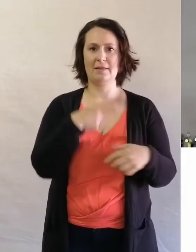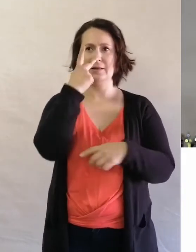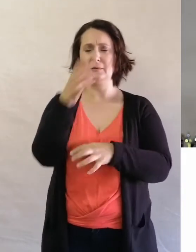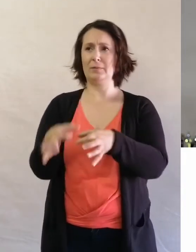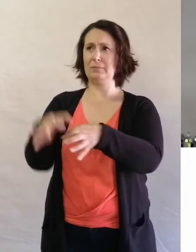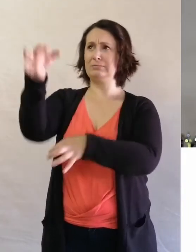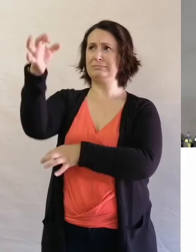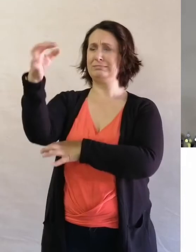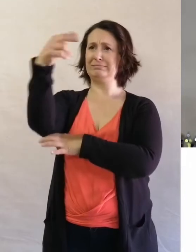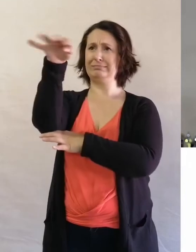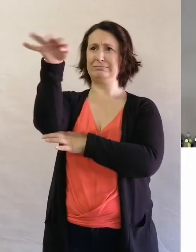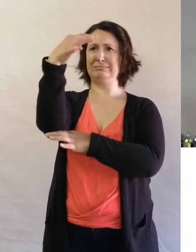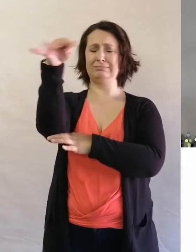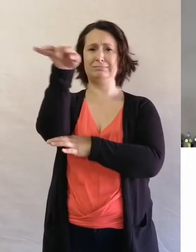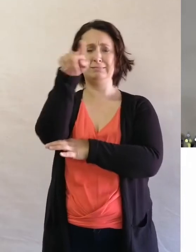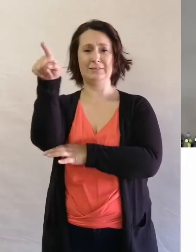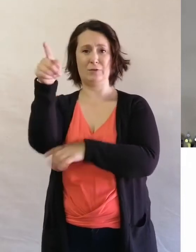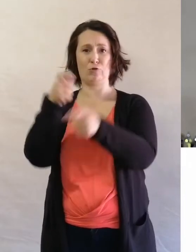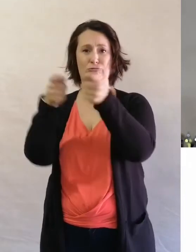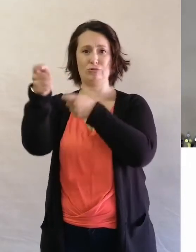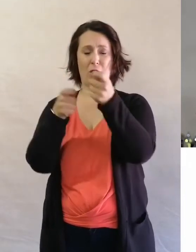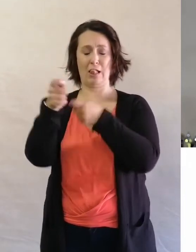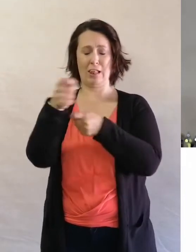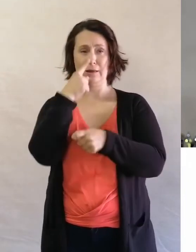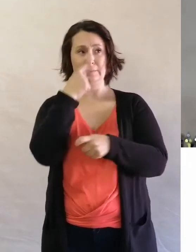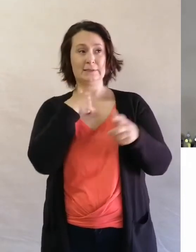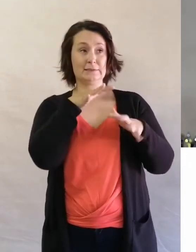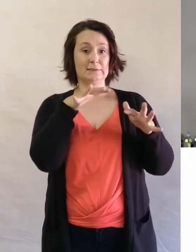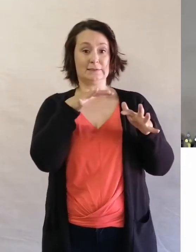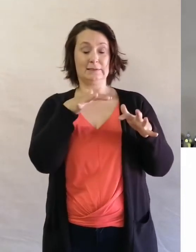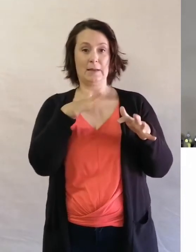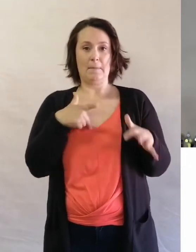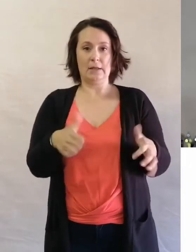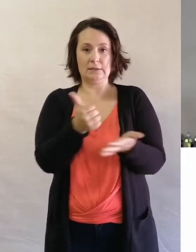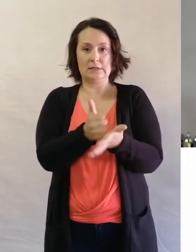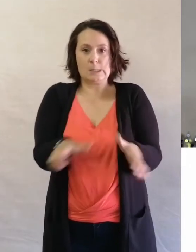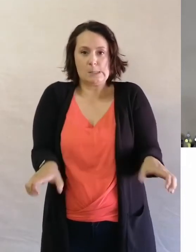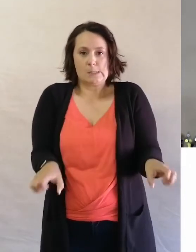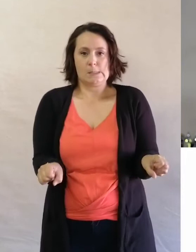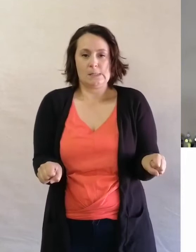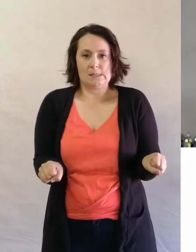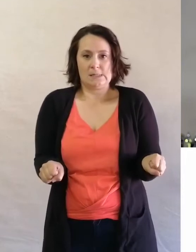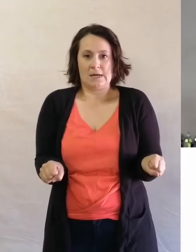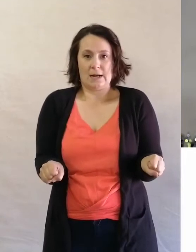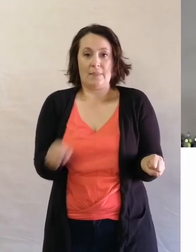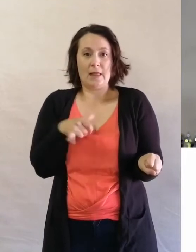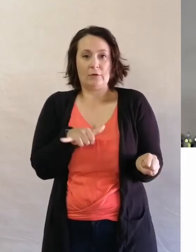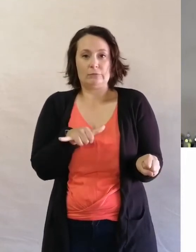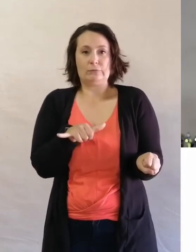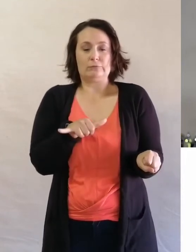think, all these planes coming and going. I have my doubts. But I grab hold of that seat and somehow I manage to enjoy the